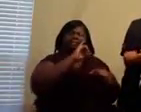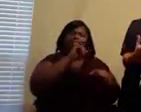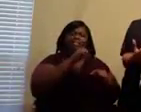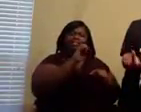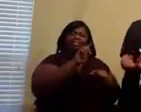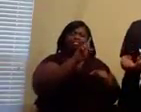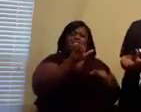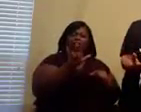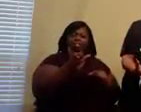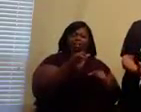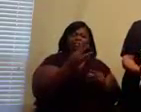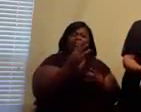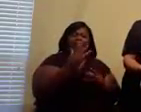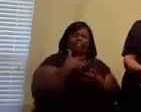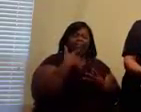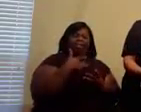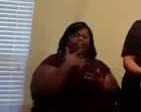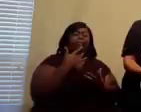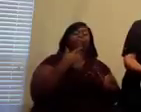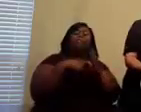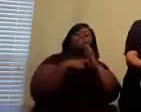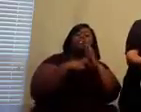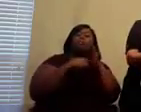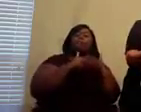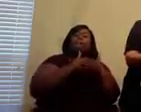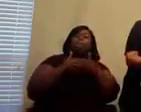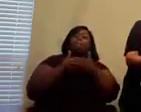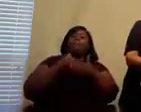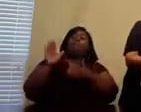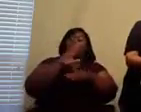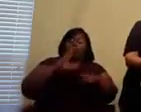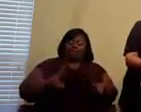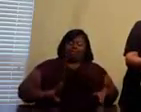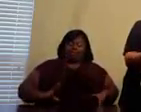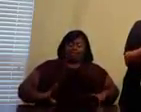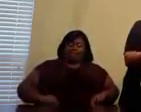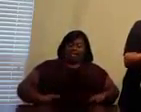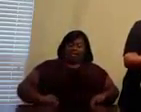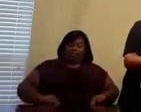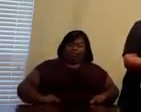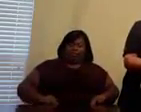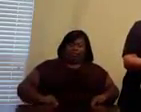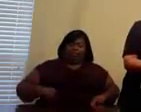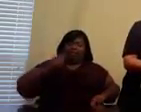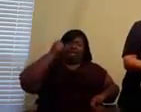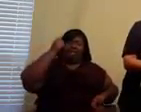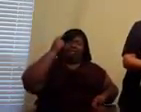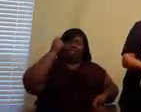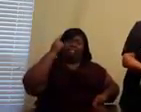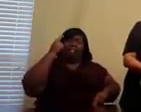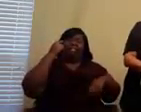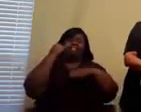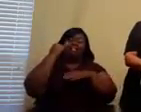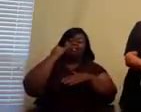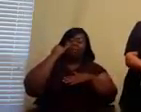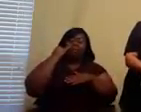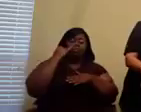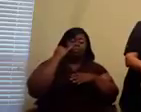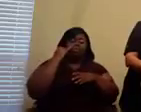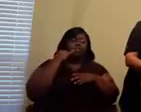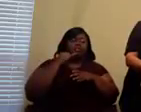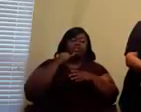polymer. It's something like what's in the baby's diaper. And it holds its weight 300 times. If we were to